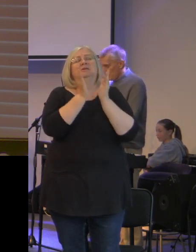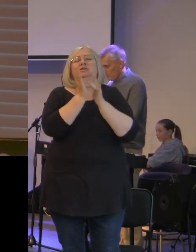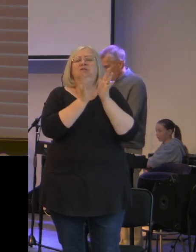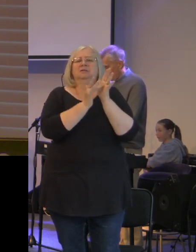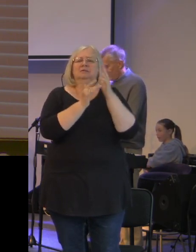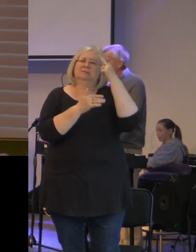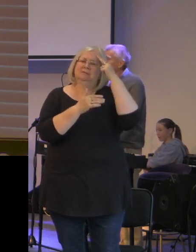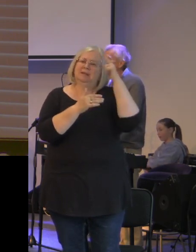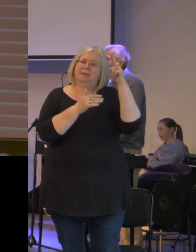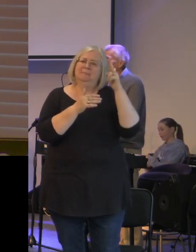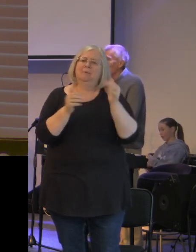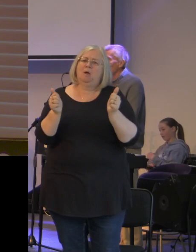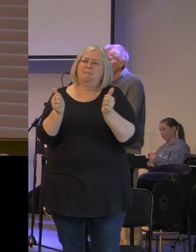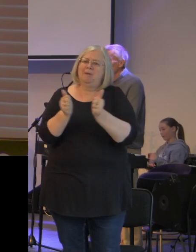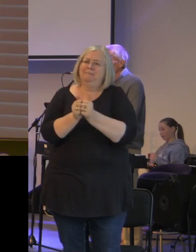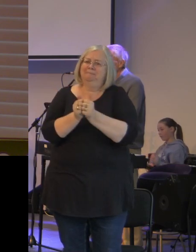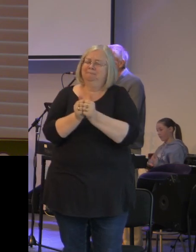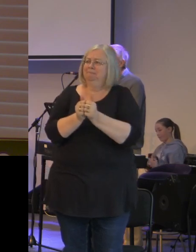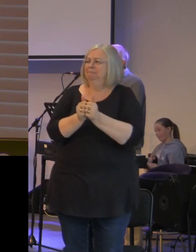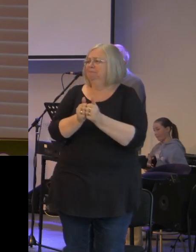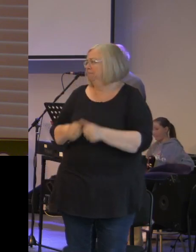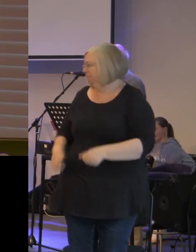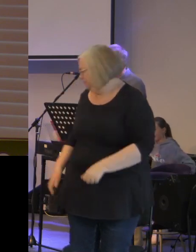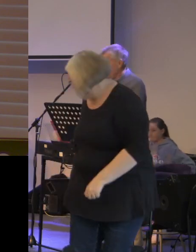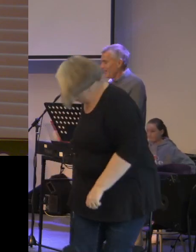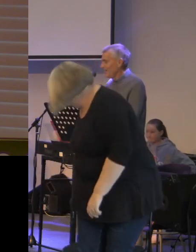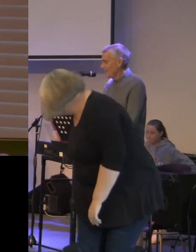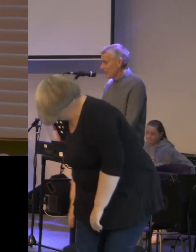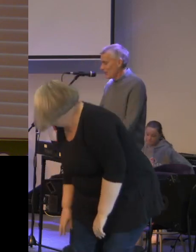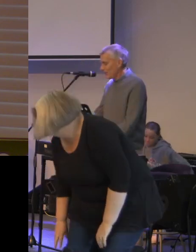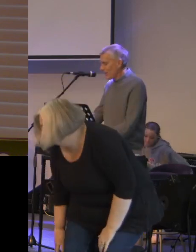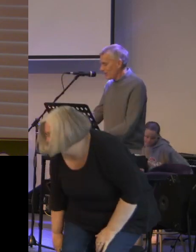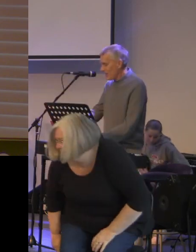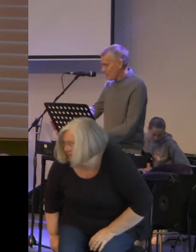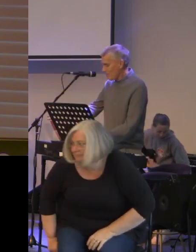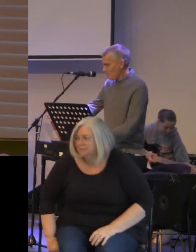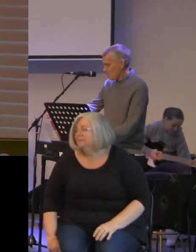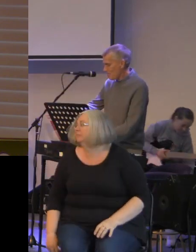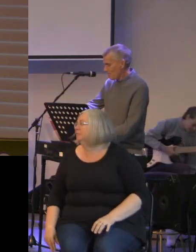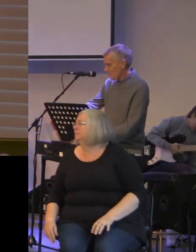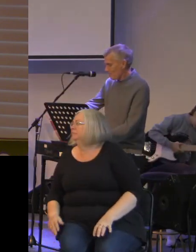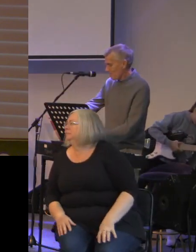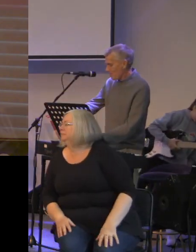Amen. Amen. Please take a seat, and over to Debbie.